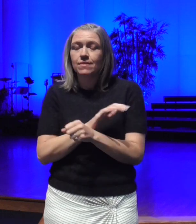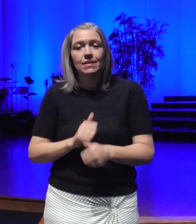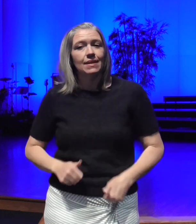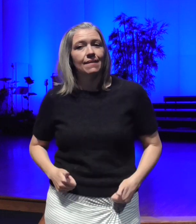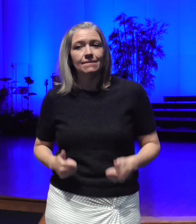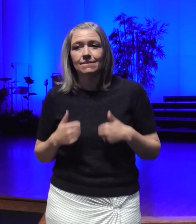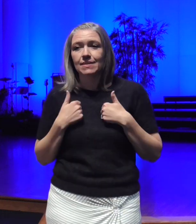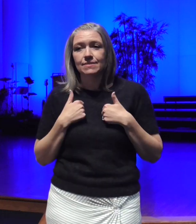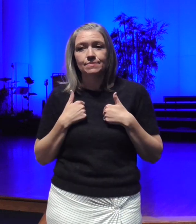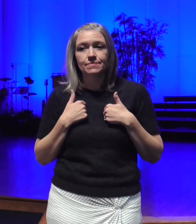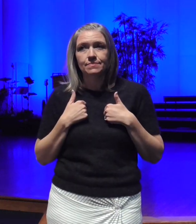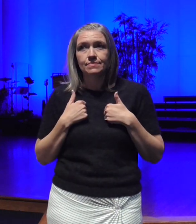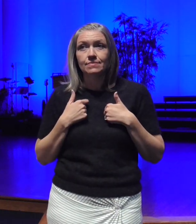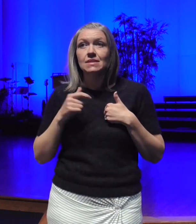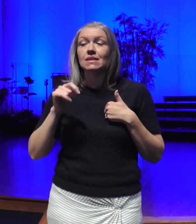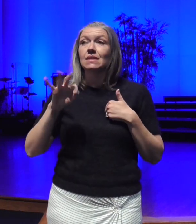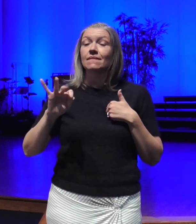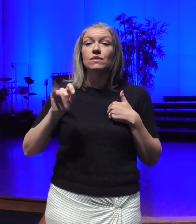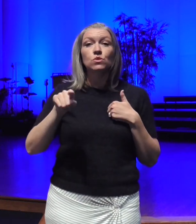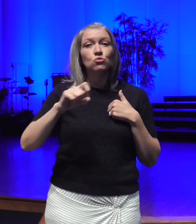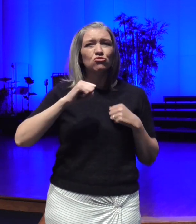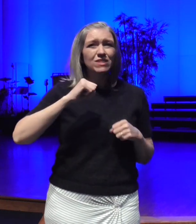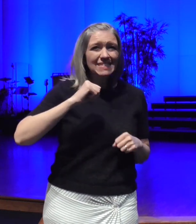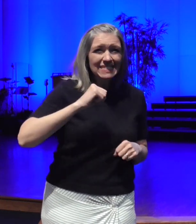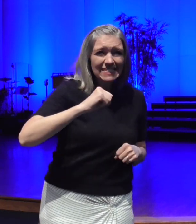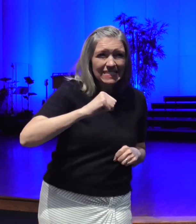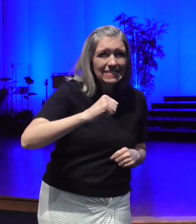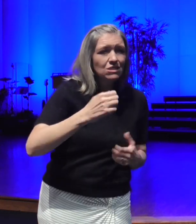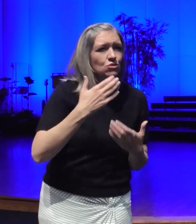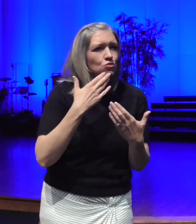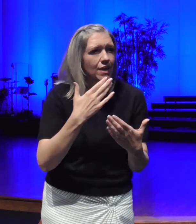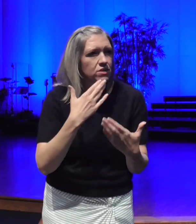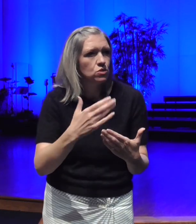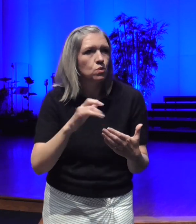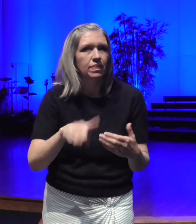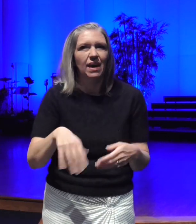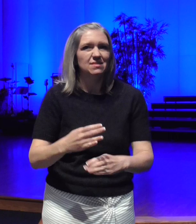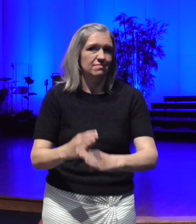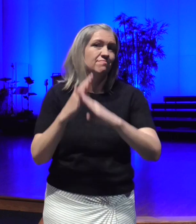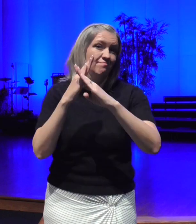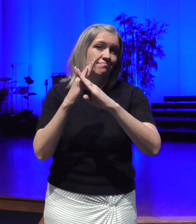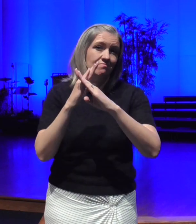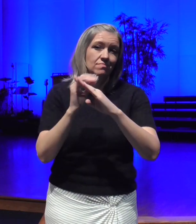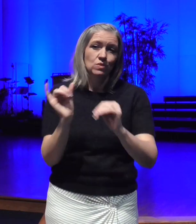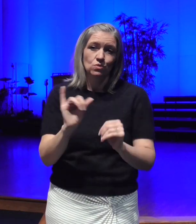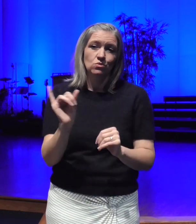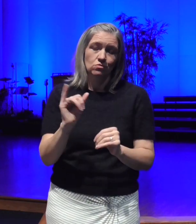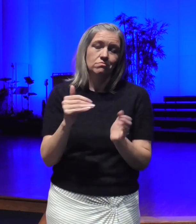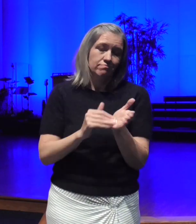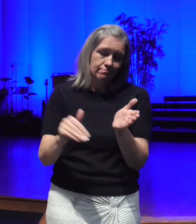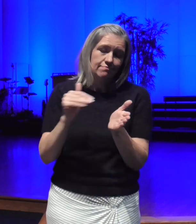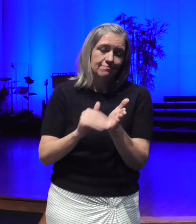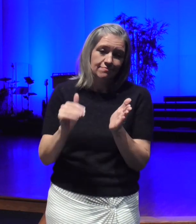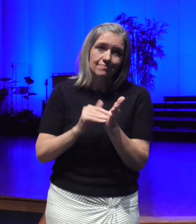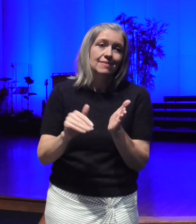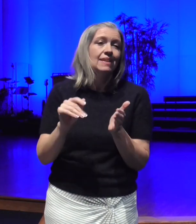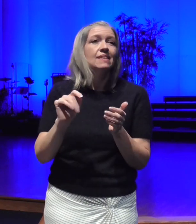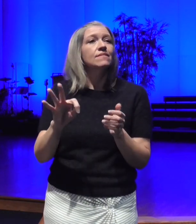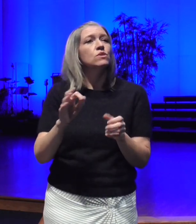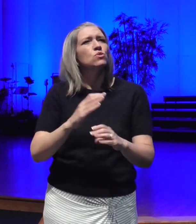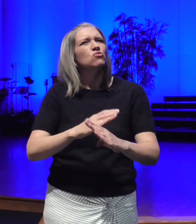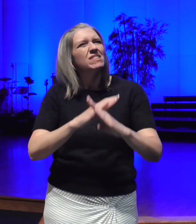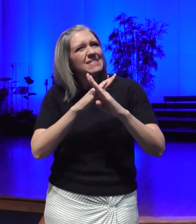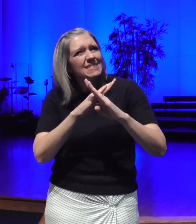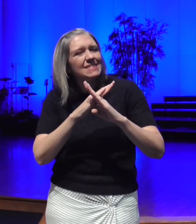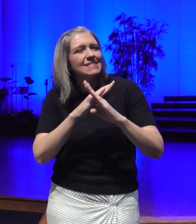life. To resist being grateful is to put up that hand over and over again. To resist expressing